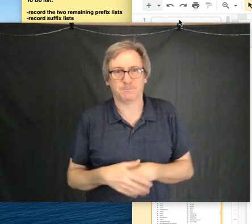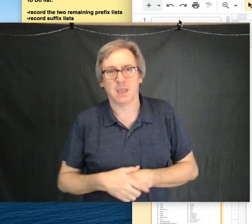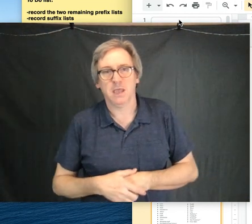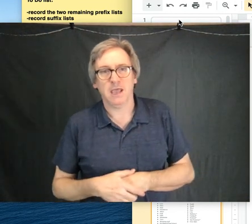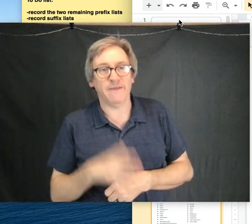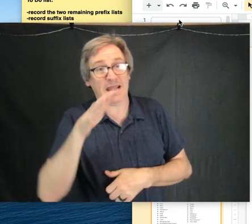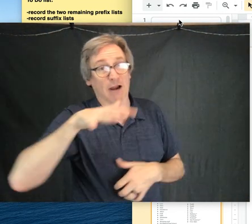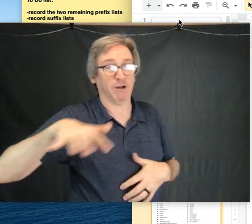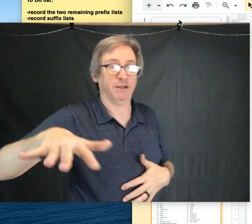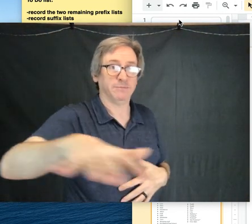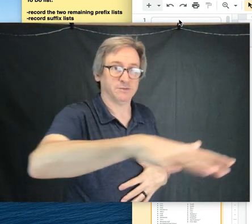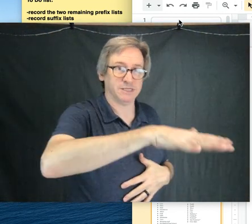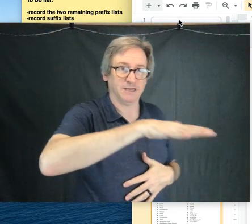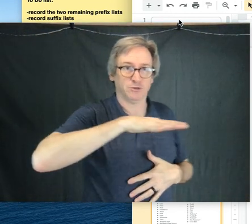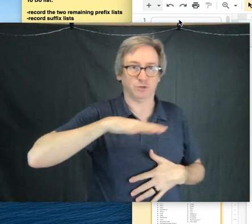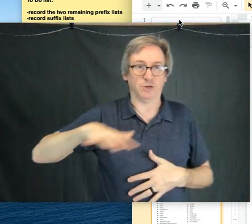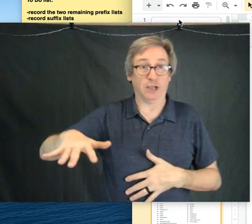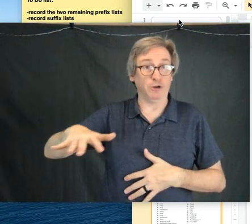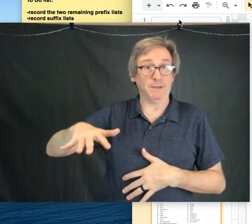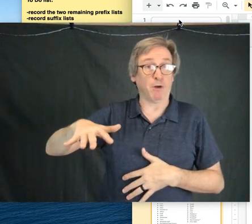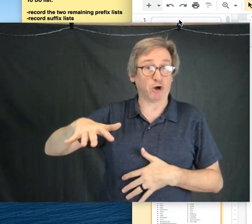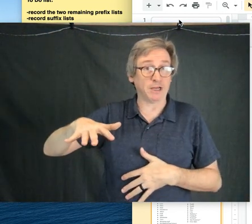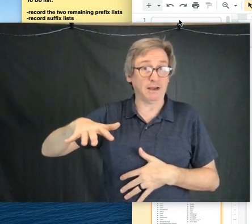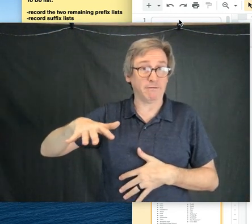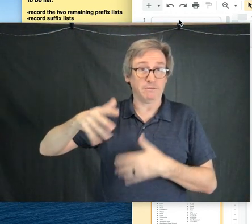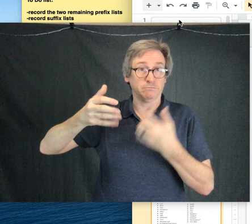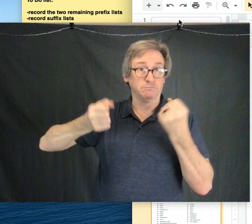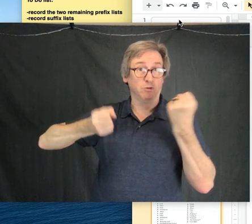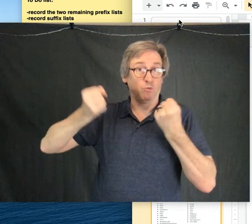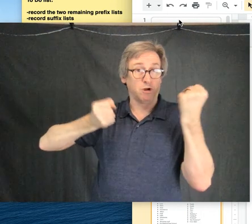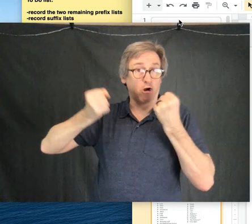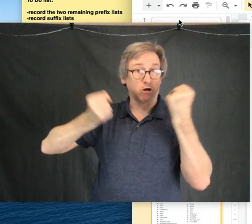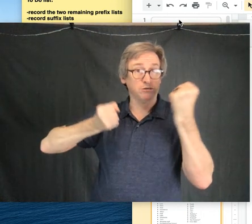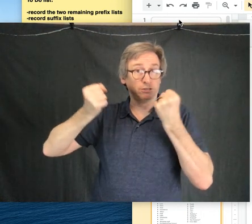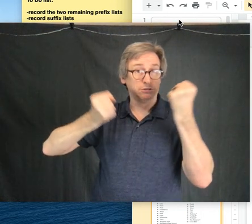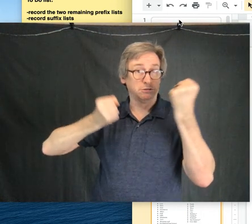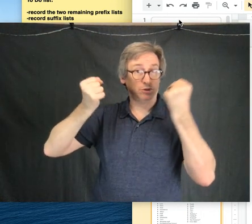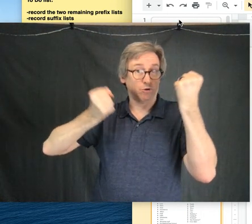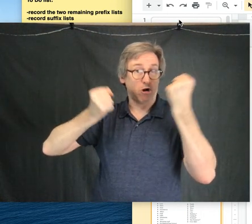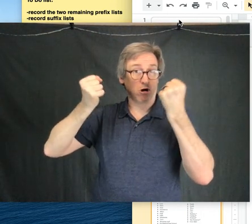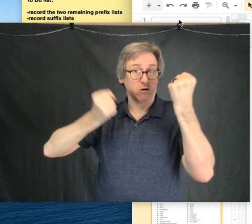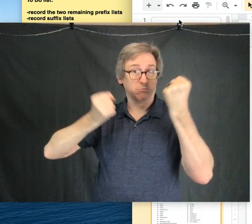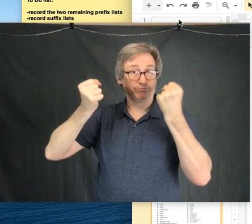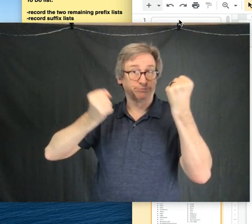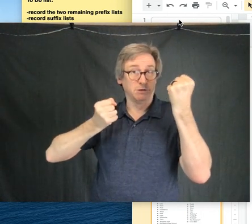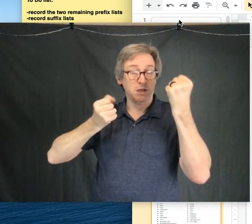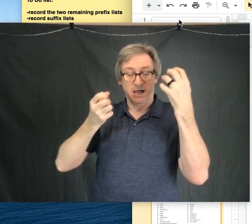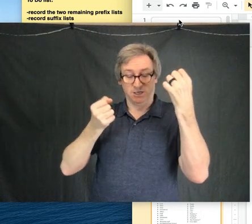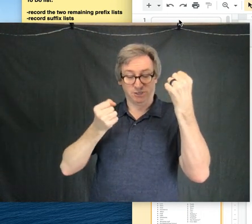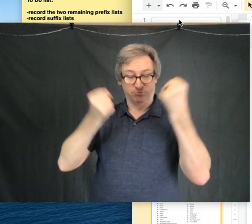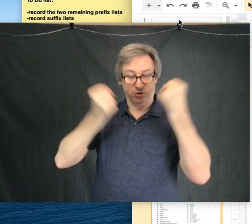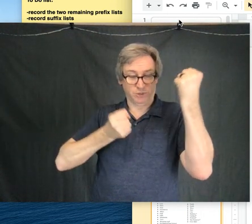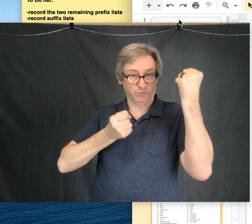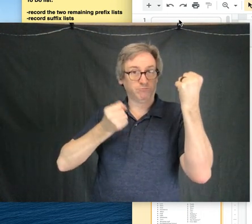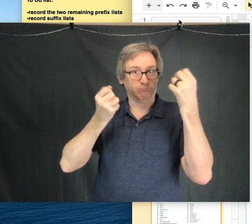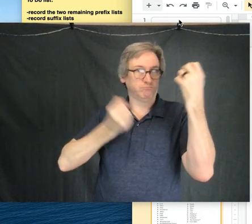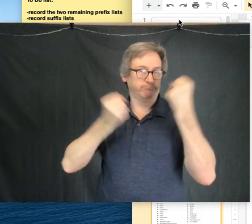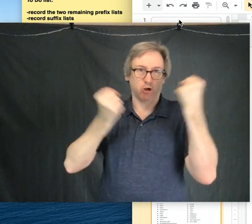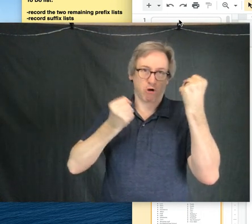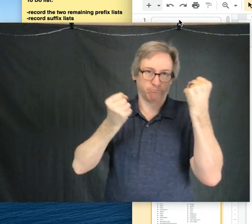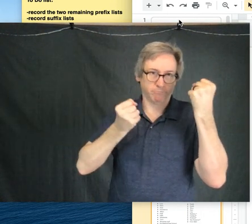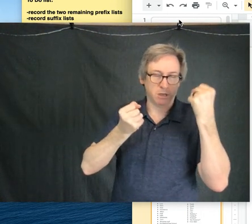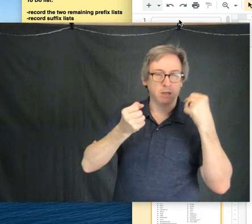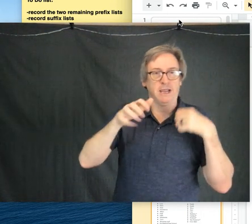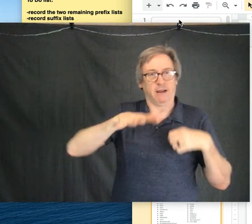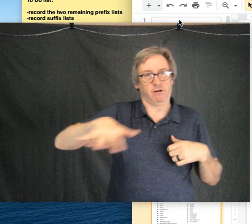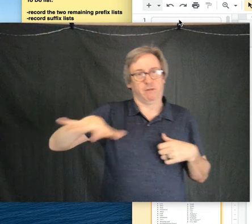Right. And then area, as we said, it could be parking area or cars. So car. And just 1, 2,